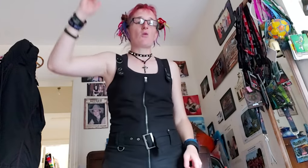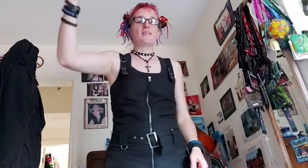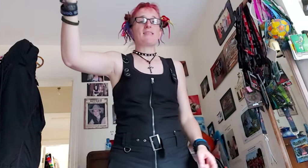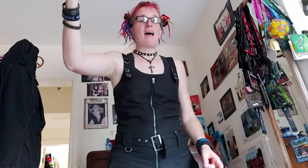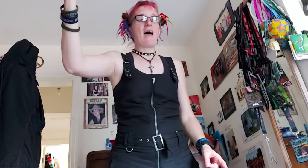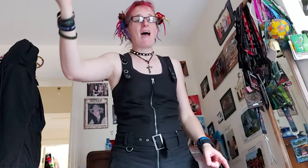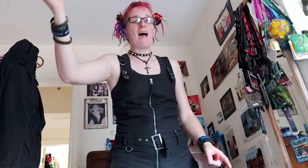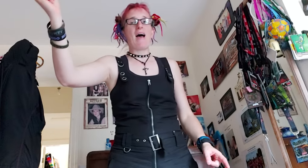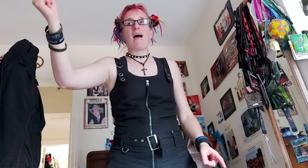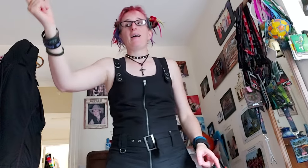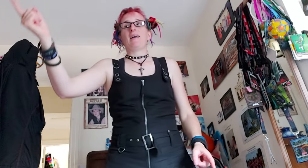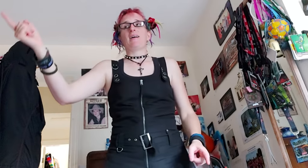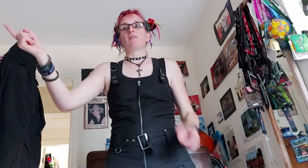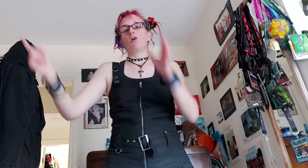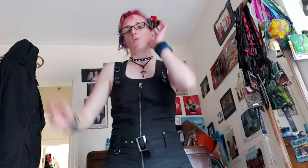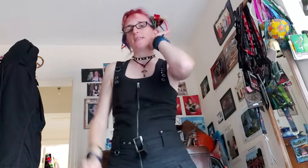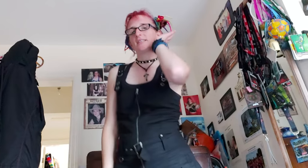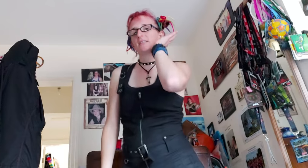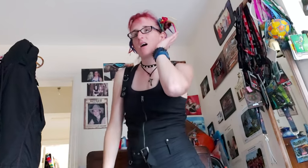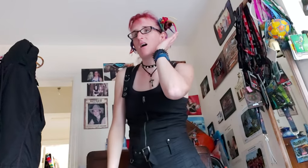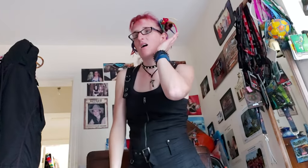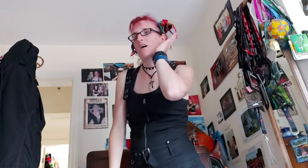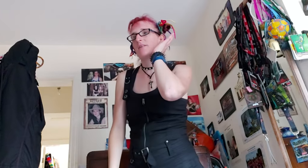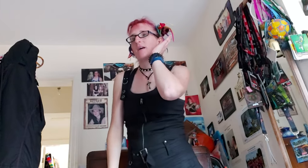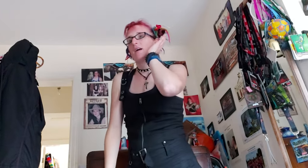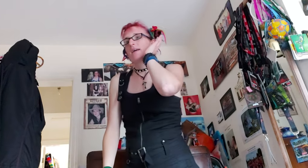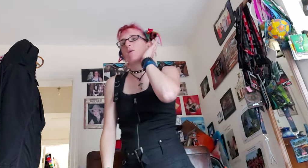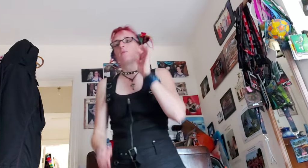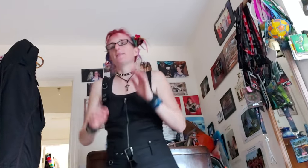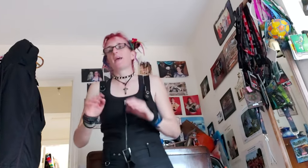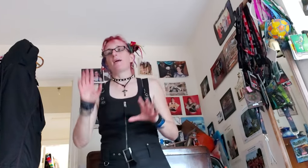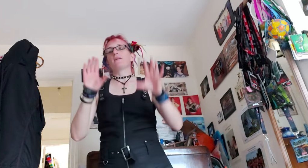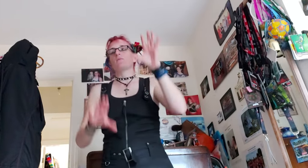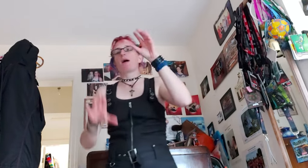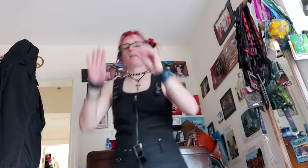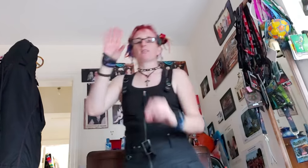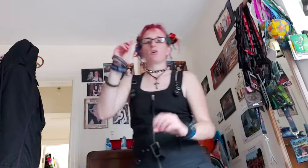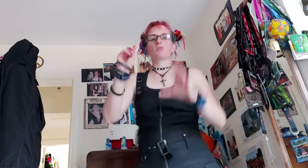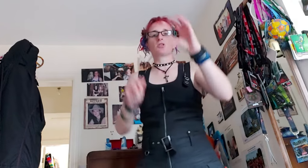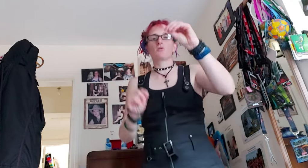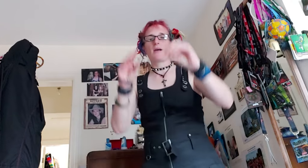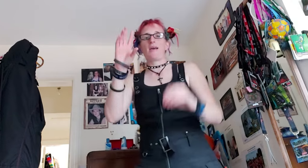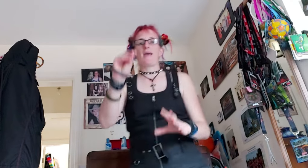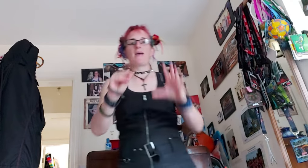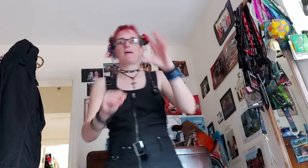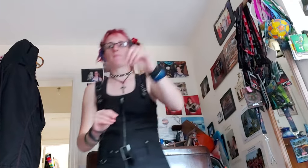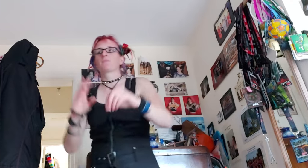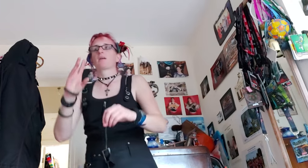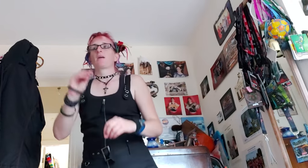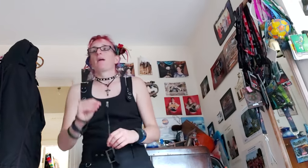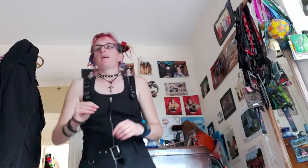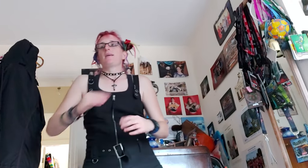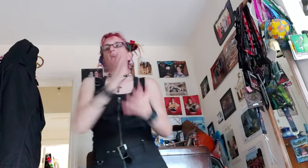always there, he'll always listen. He'll always hear me when I talk to him. He loves